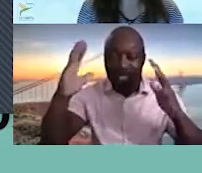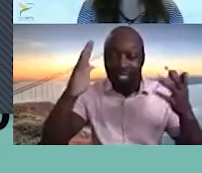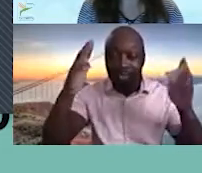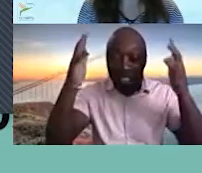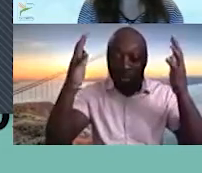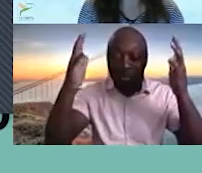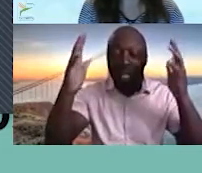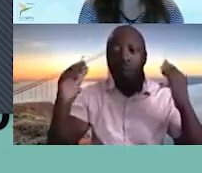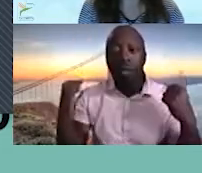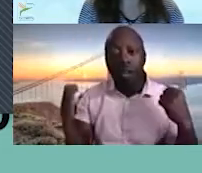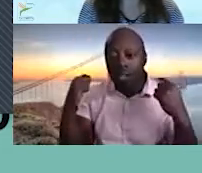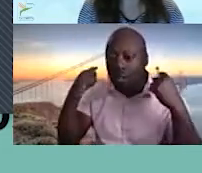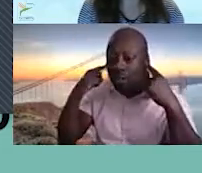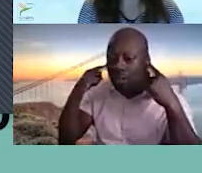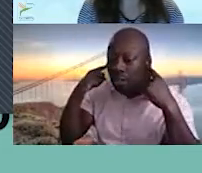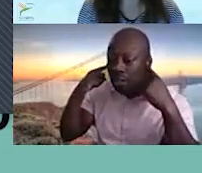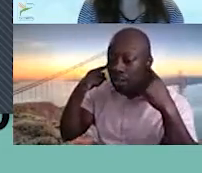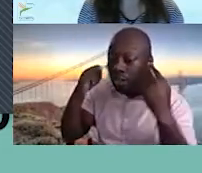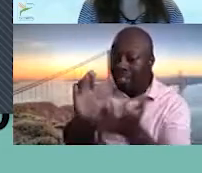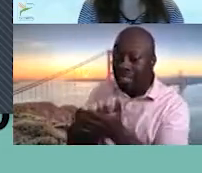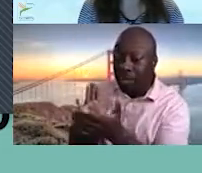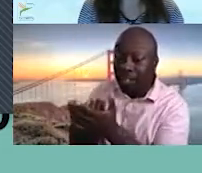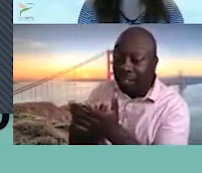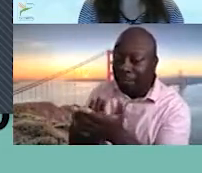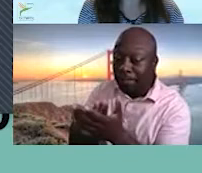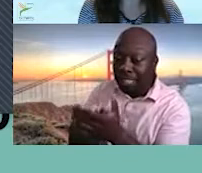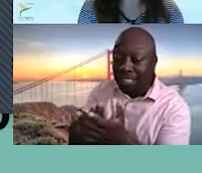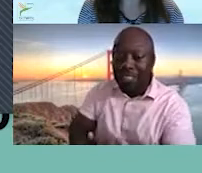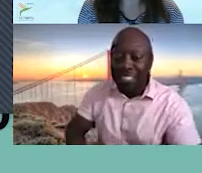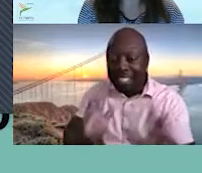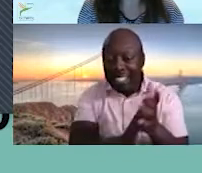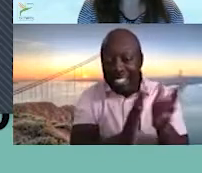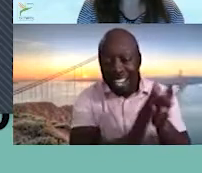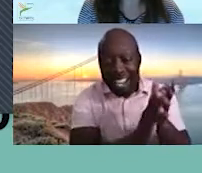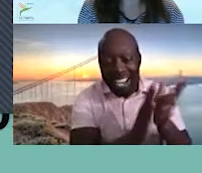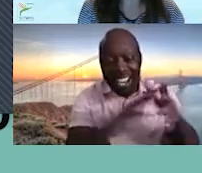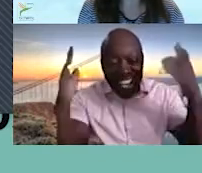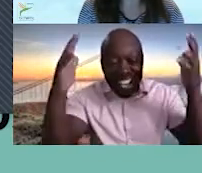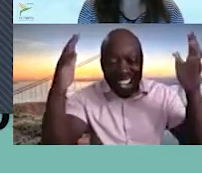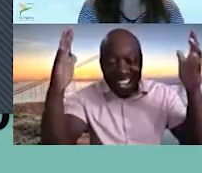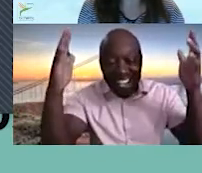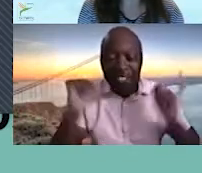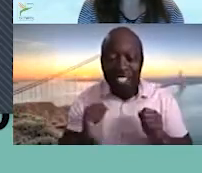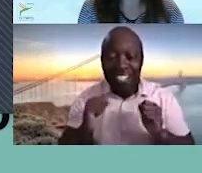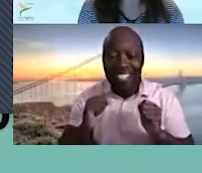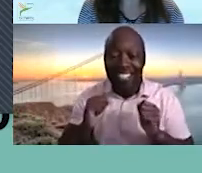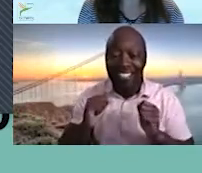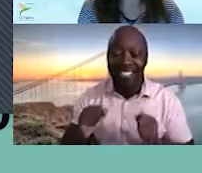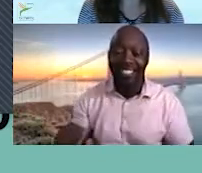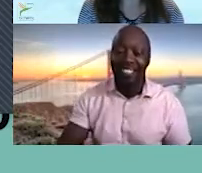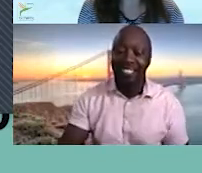it visual, but we also do an auditory as well. So we say, yay, you did